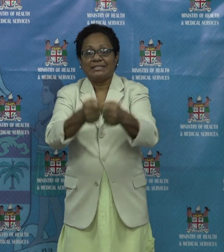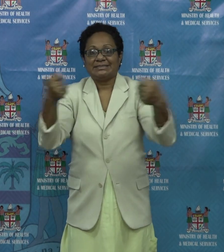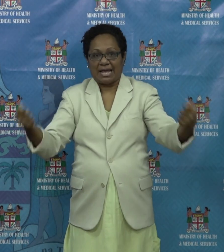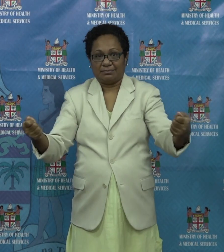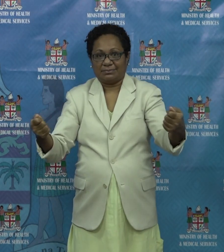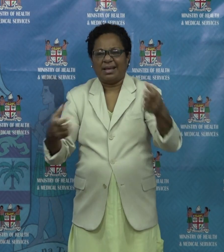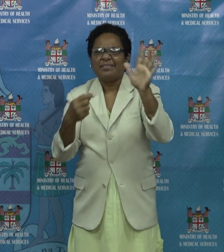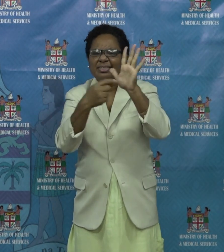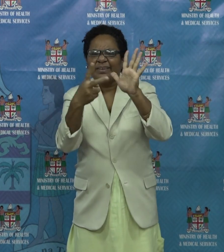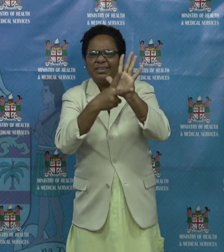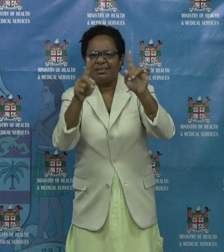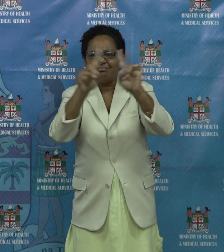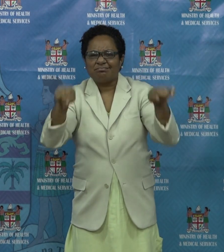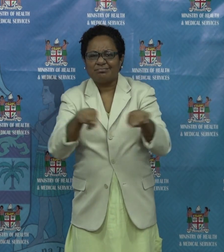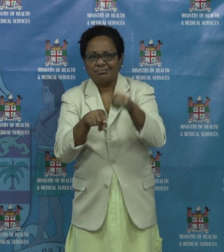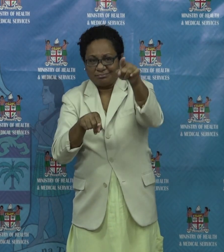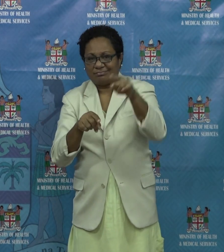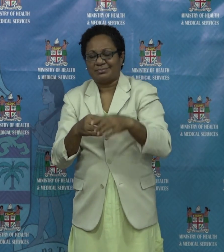Felix.